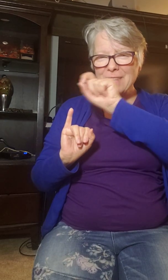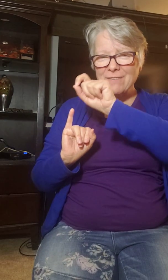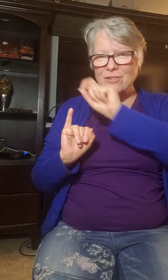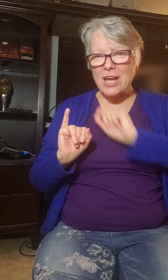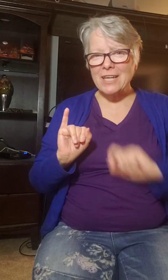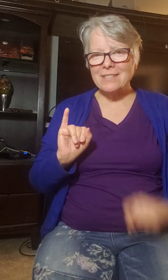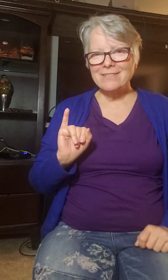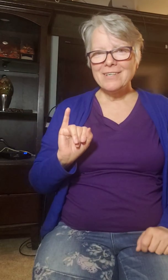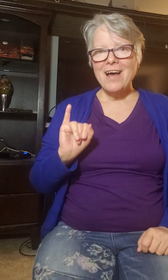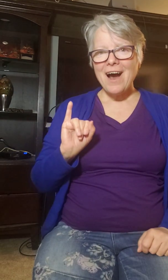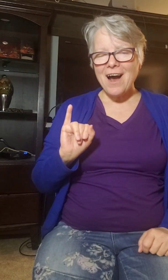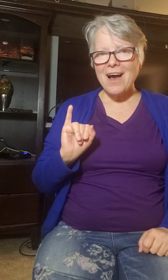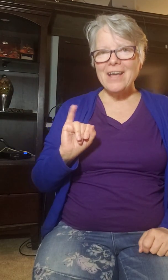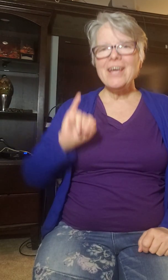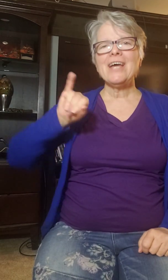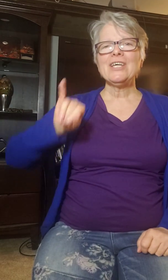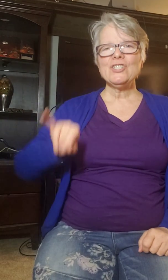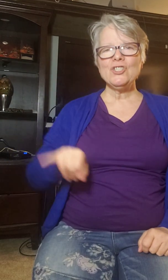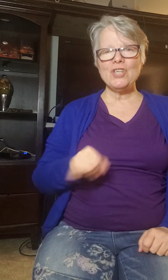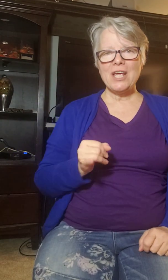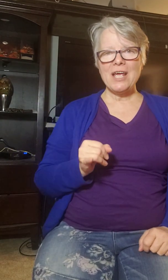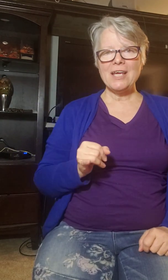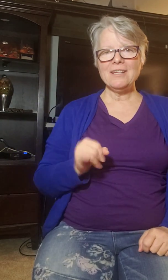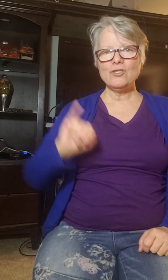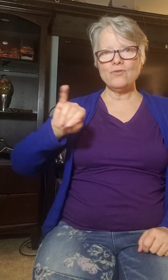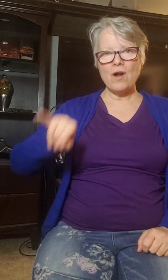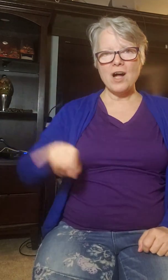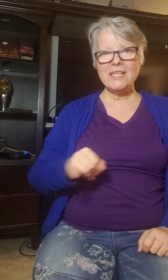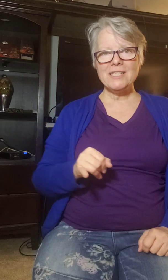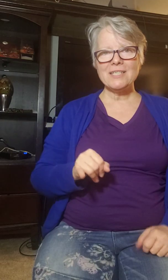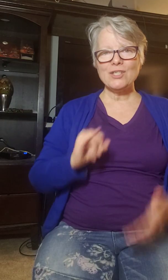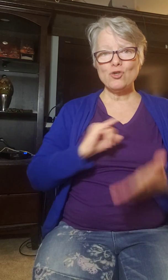of dotting it. I. J. Draw it.